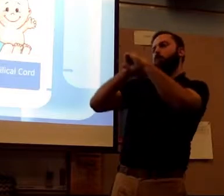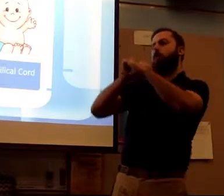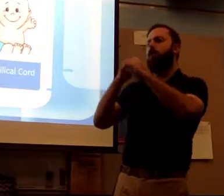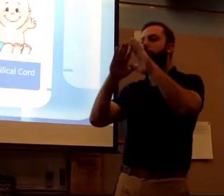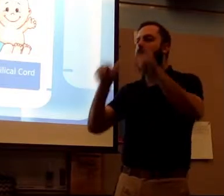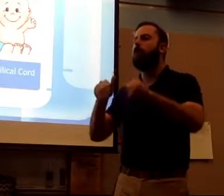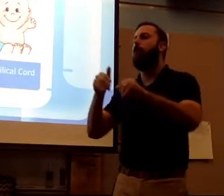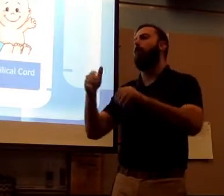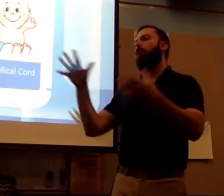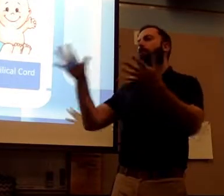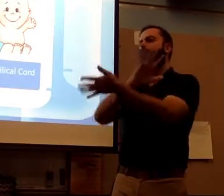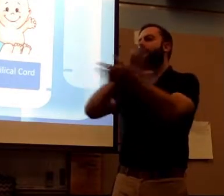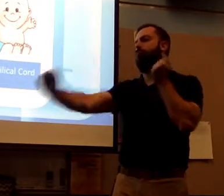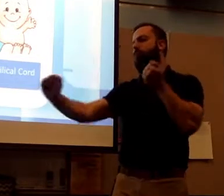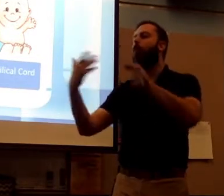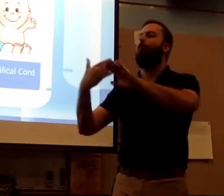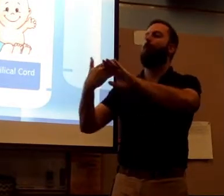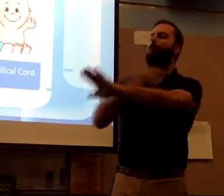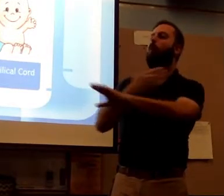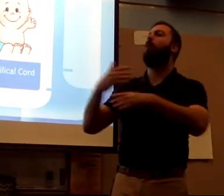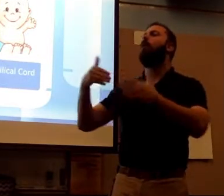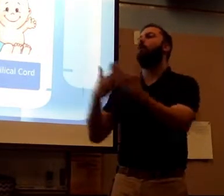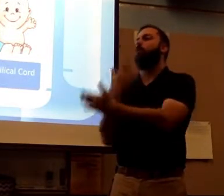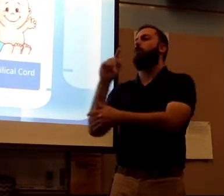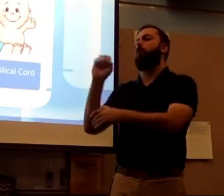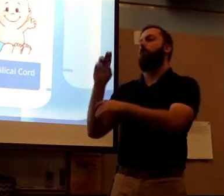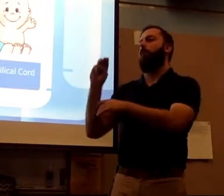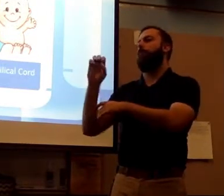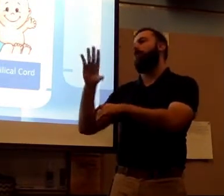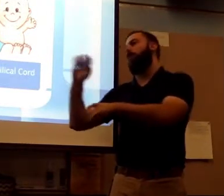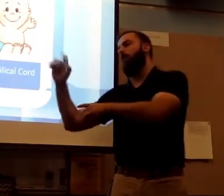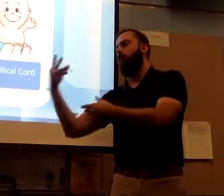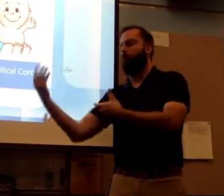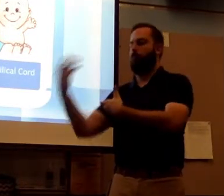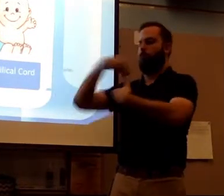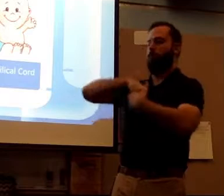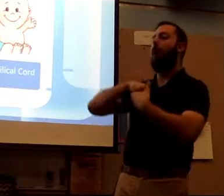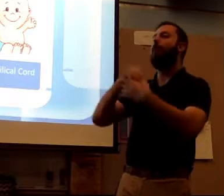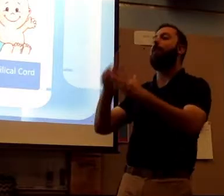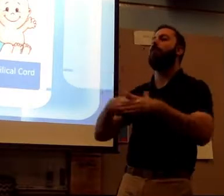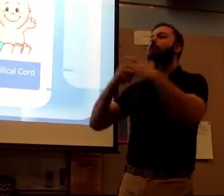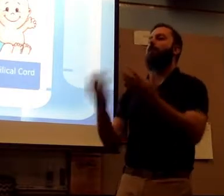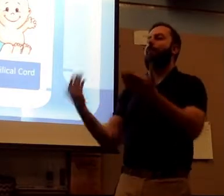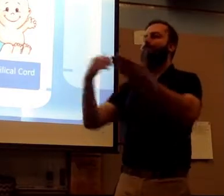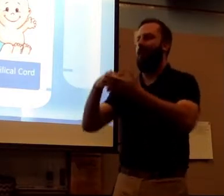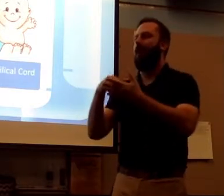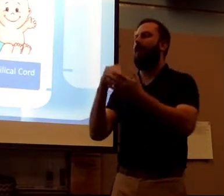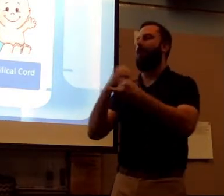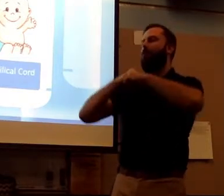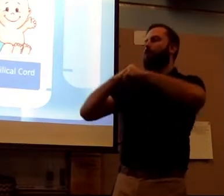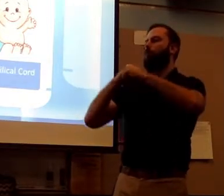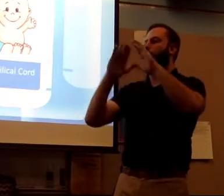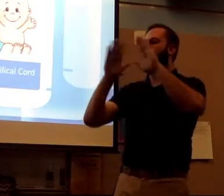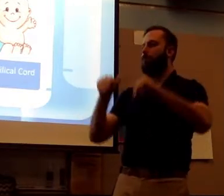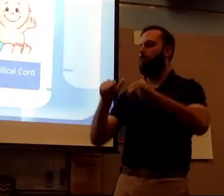stem cells in so that it can start their immune system back up again to be able to create those new